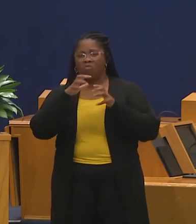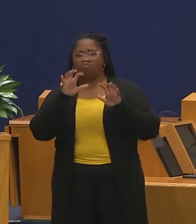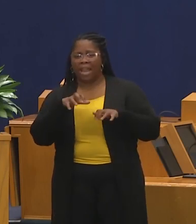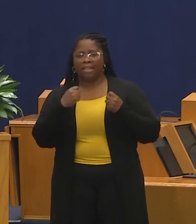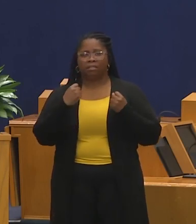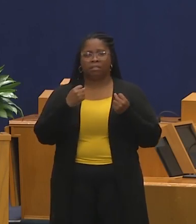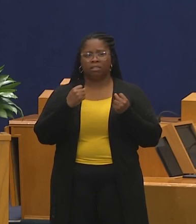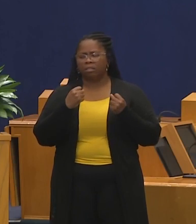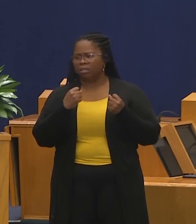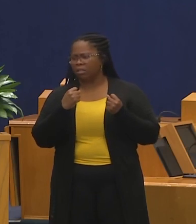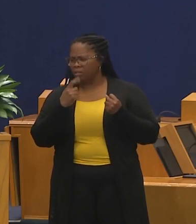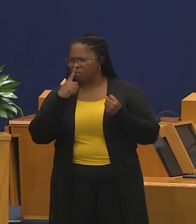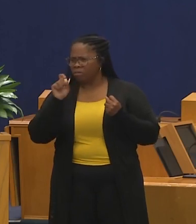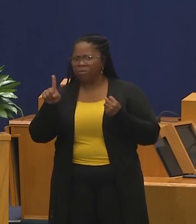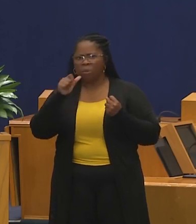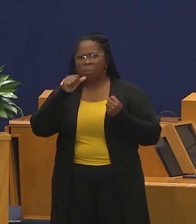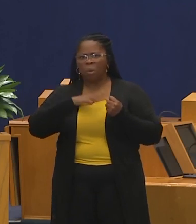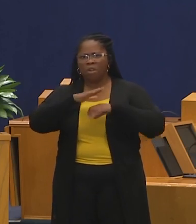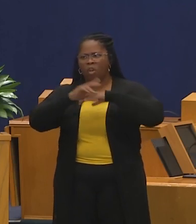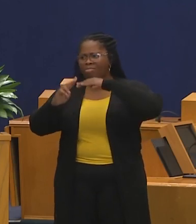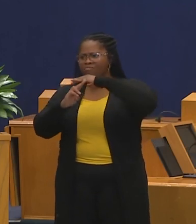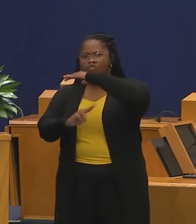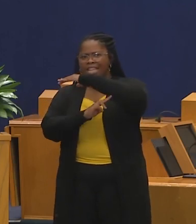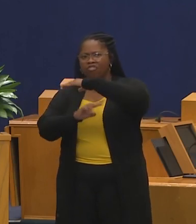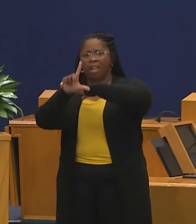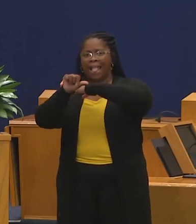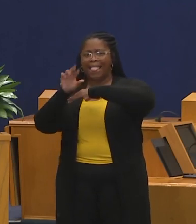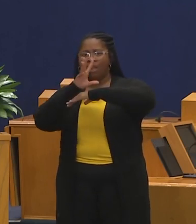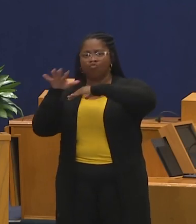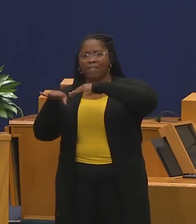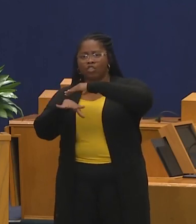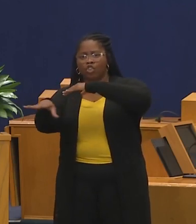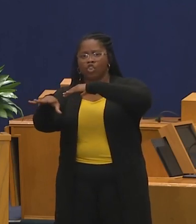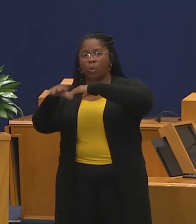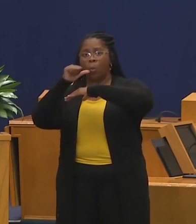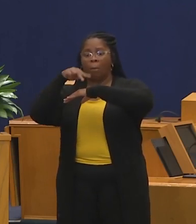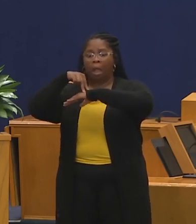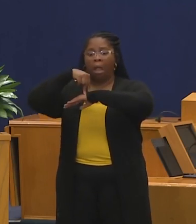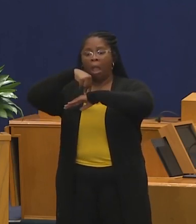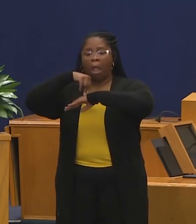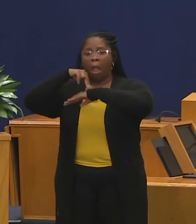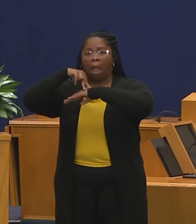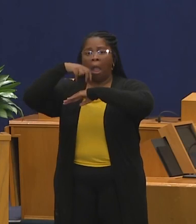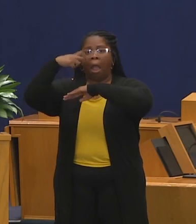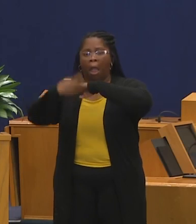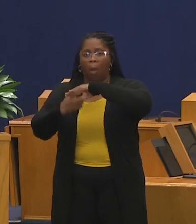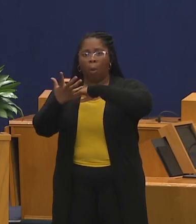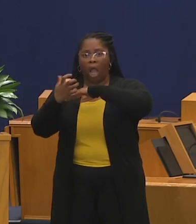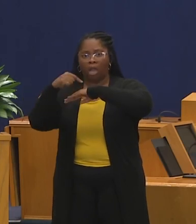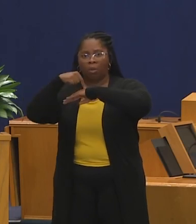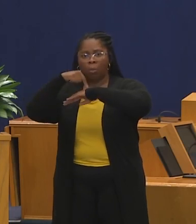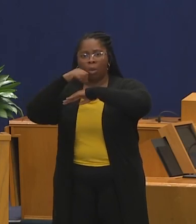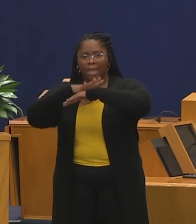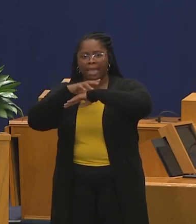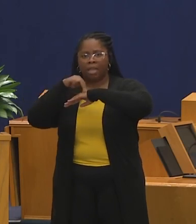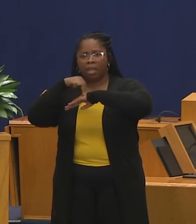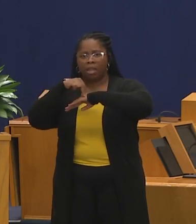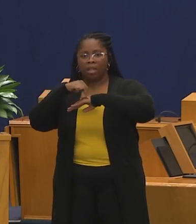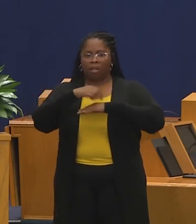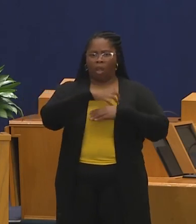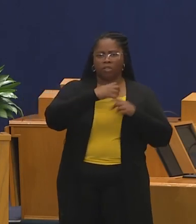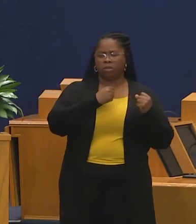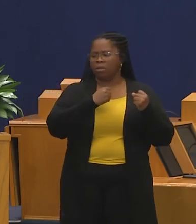on the bridge, the Clara Street Bridge, over the LA River, about to jump into the river. And she got out, she dialed